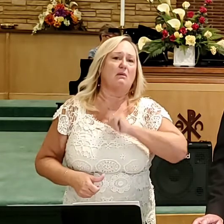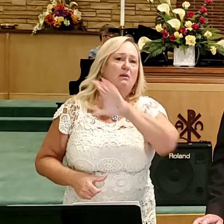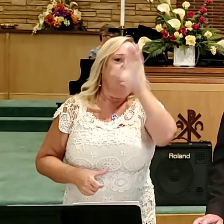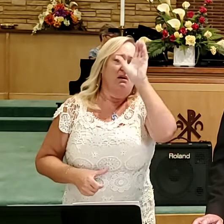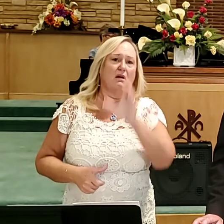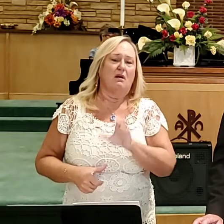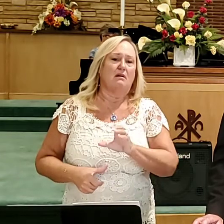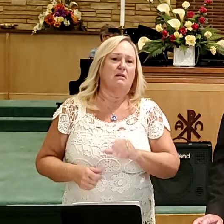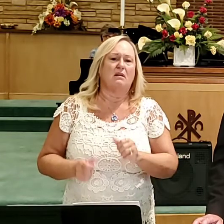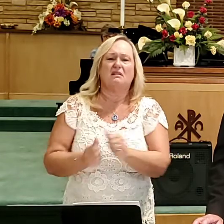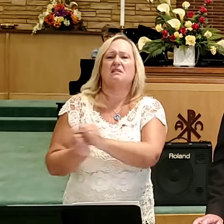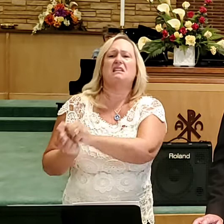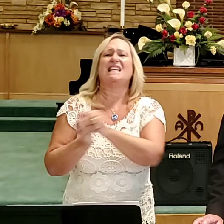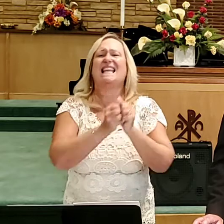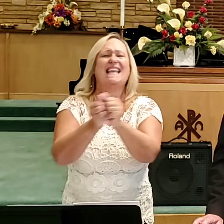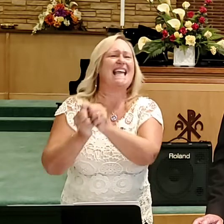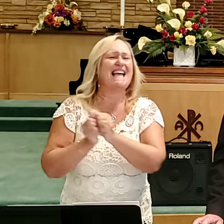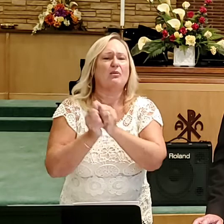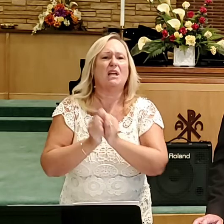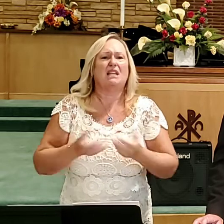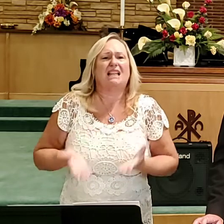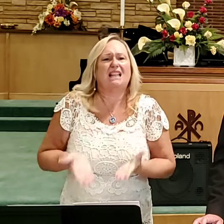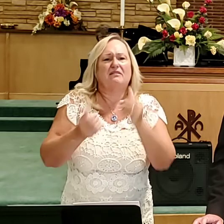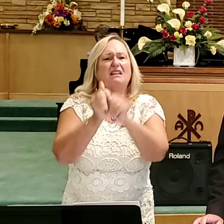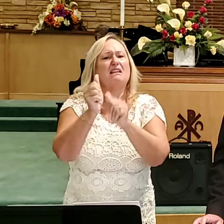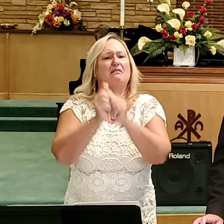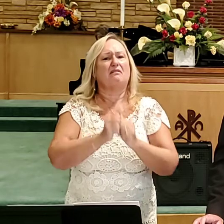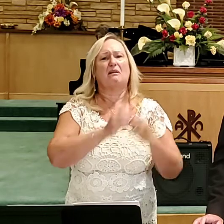But together we can lift every burden,